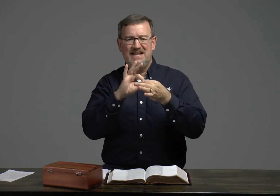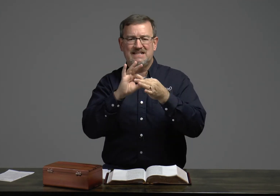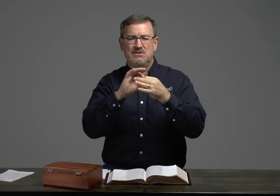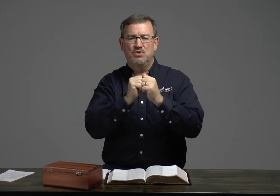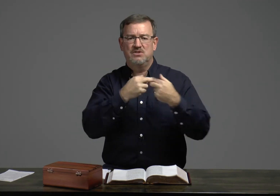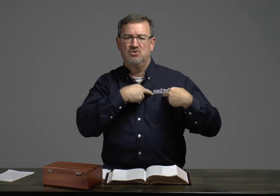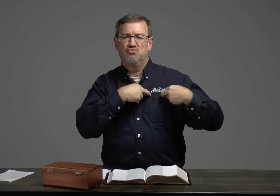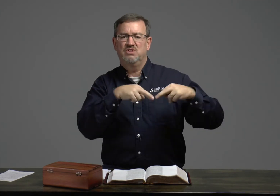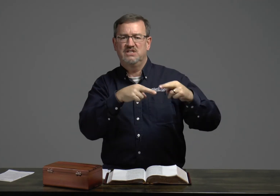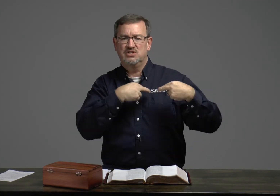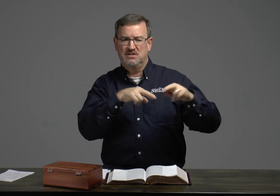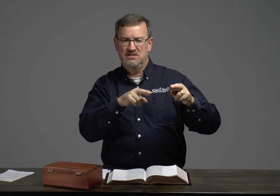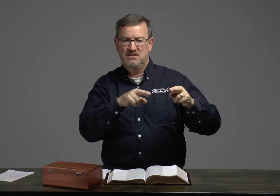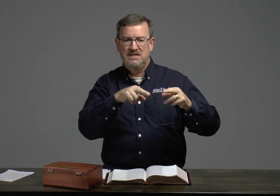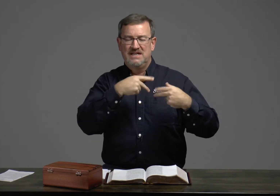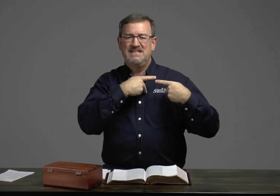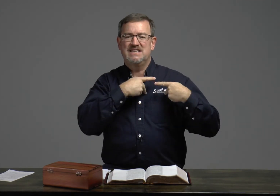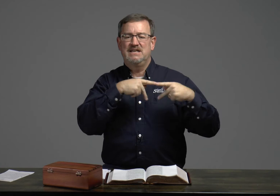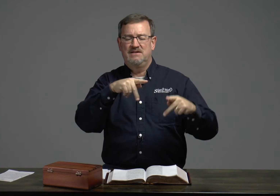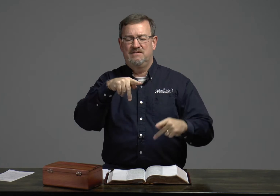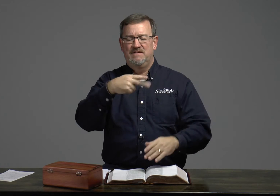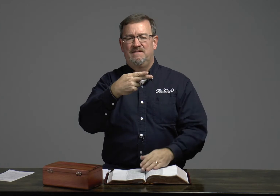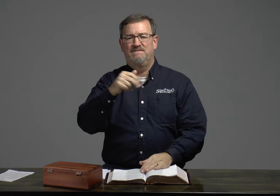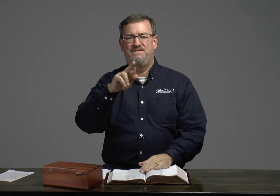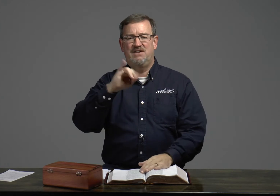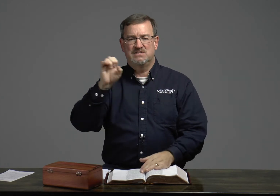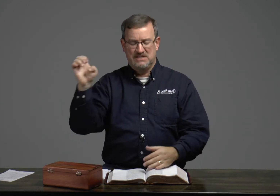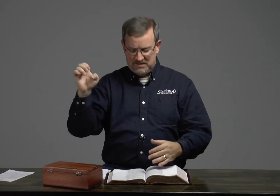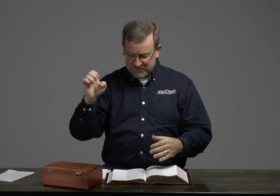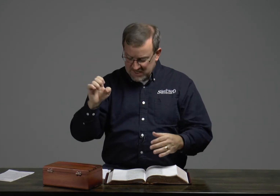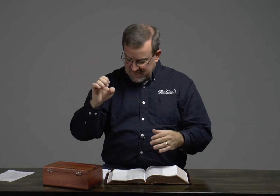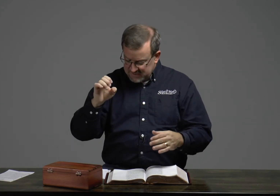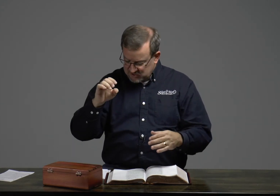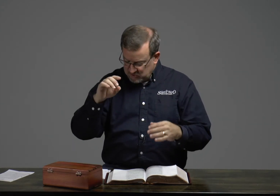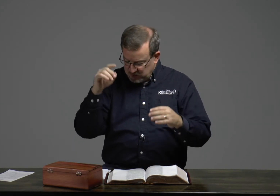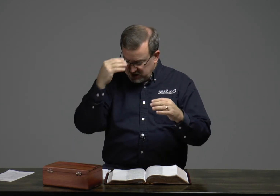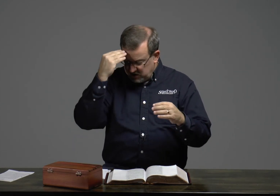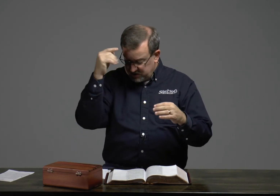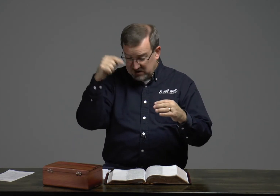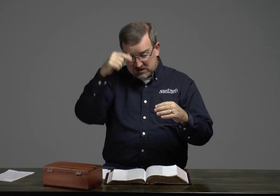connected with religion. He's a Pharisee. And so we know that this